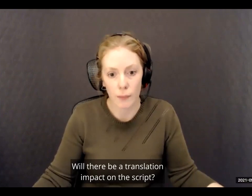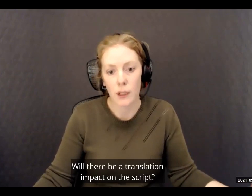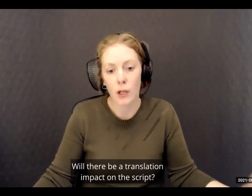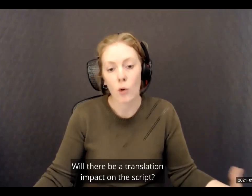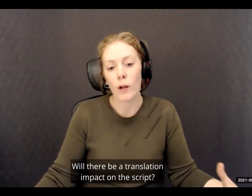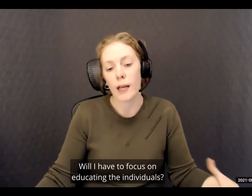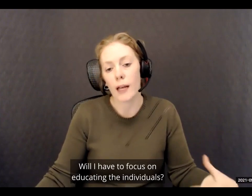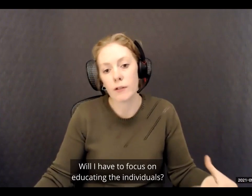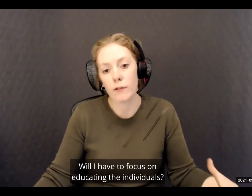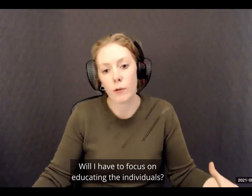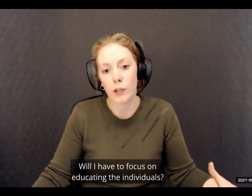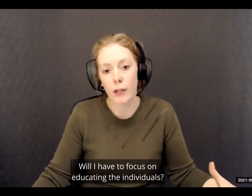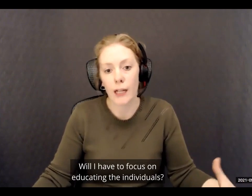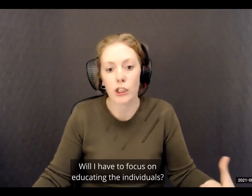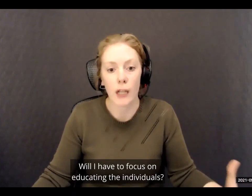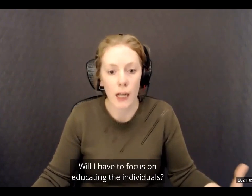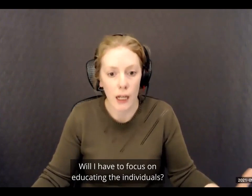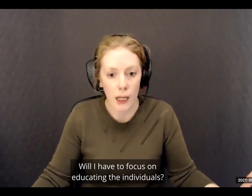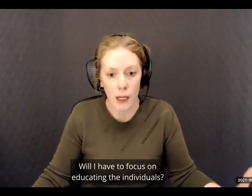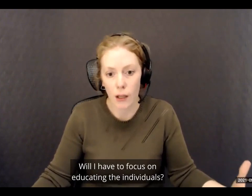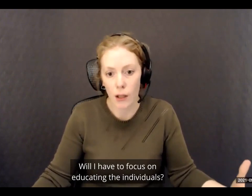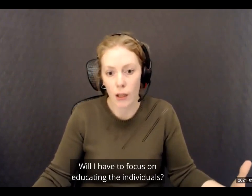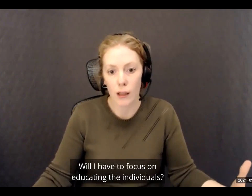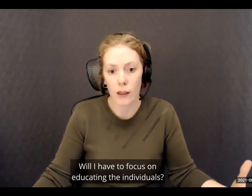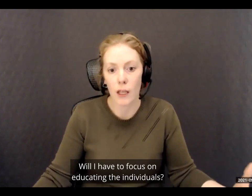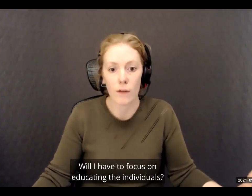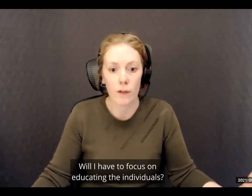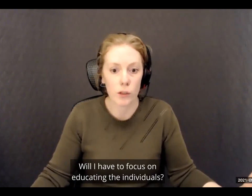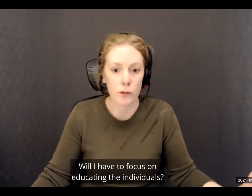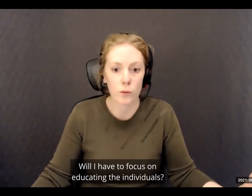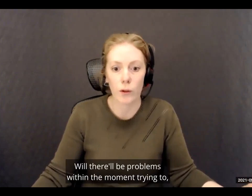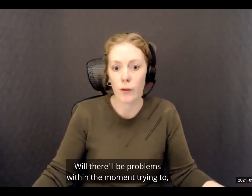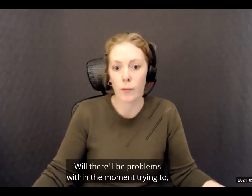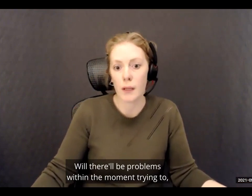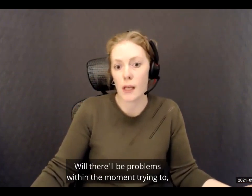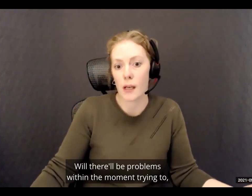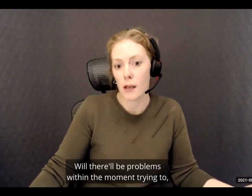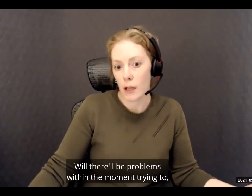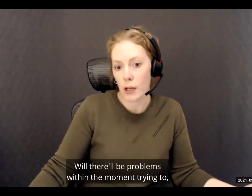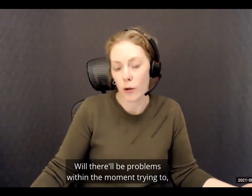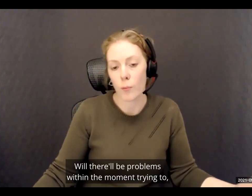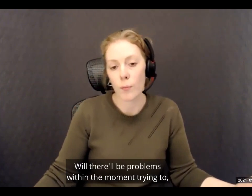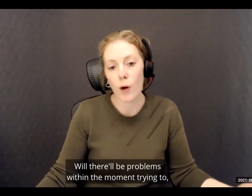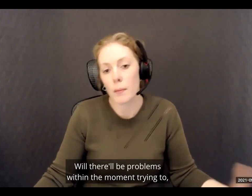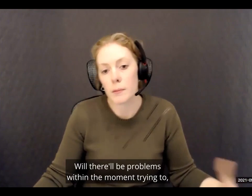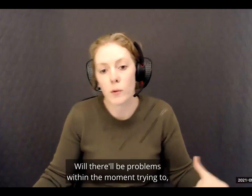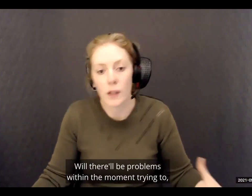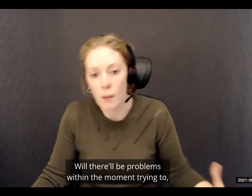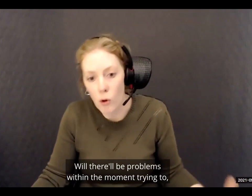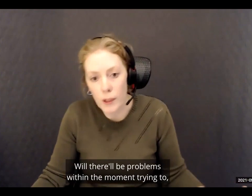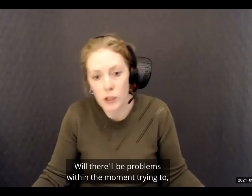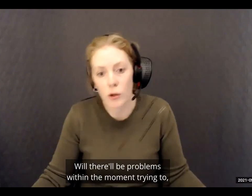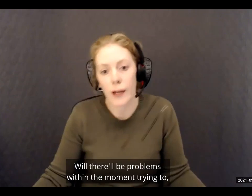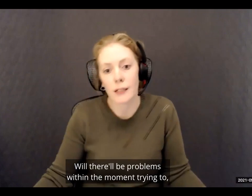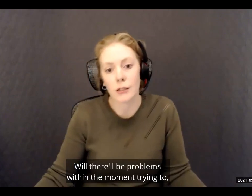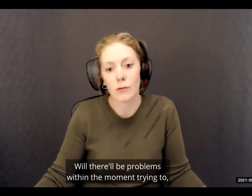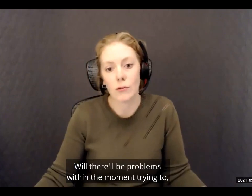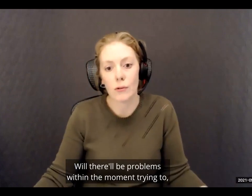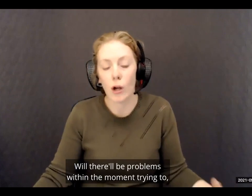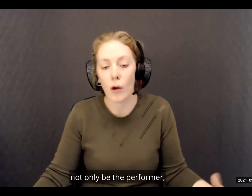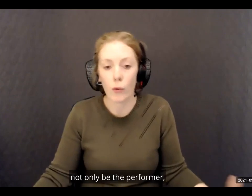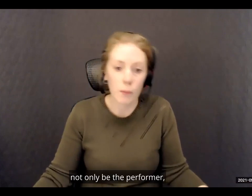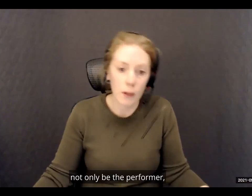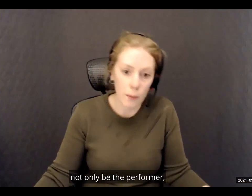on the script? Will I have to focus on educating the individuals? Will there be, you know, problems within the moment, trying